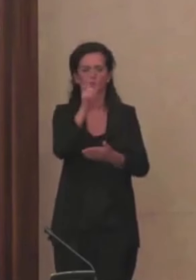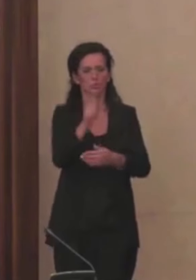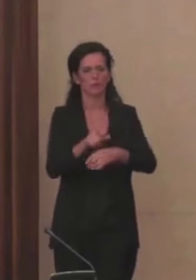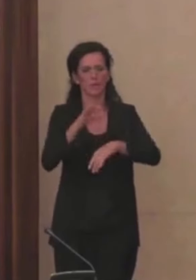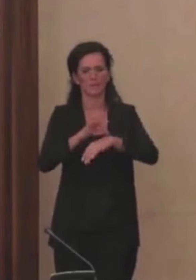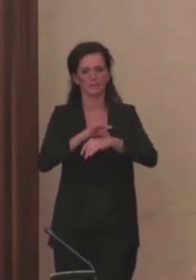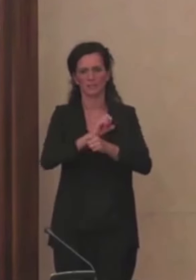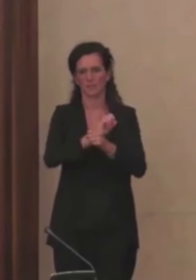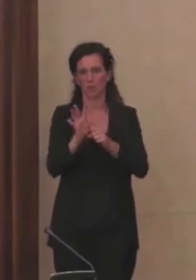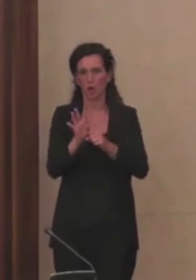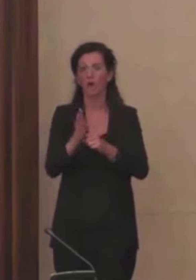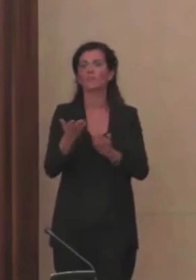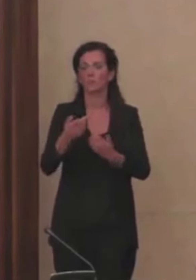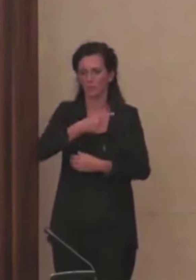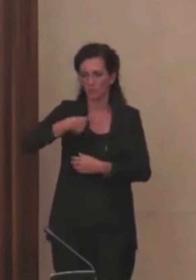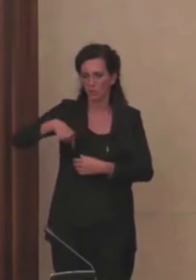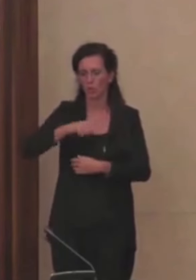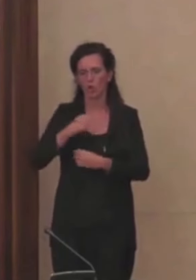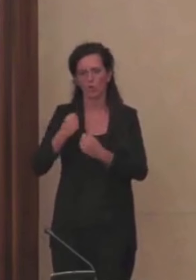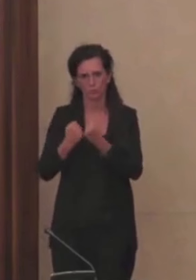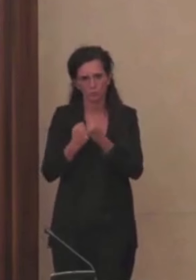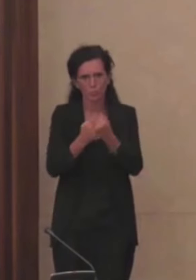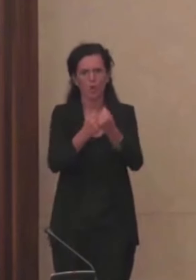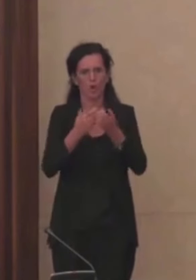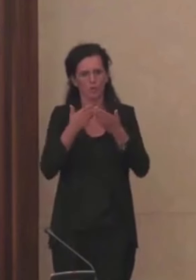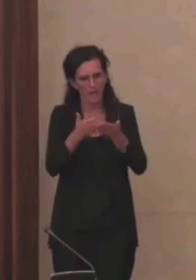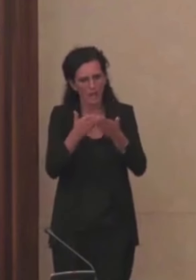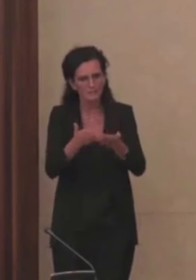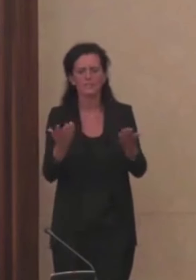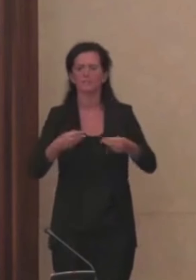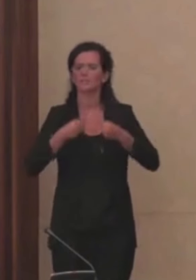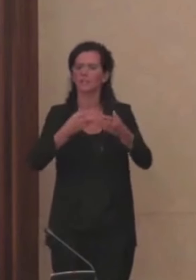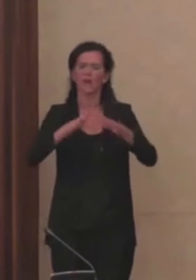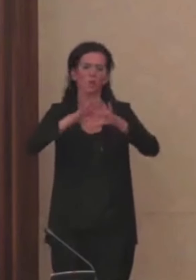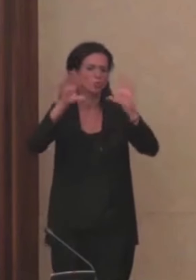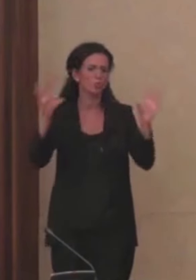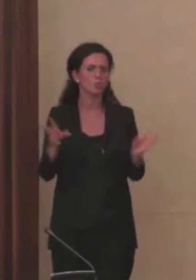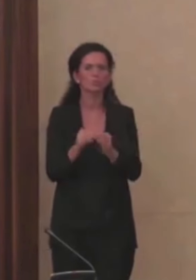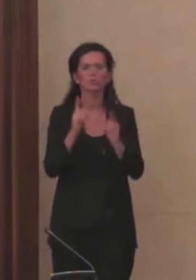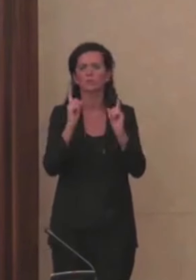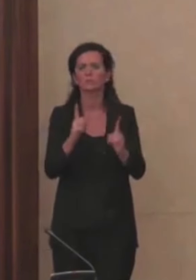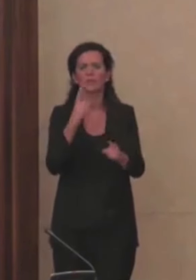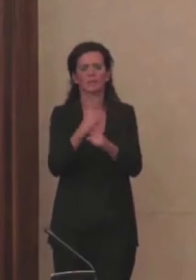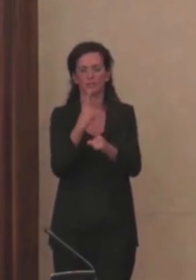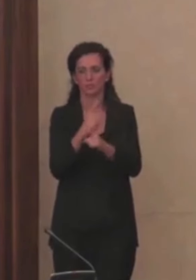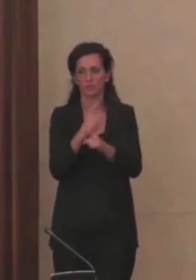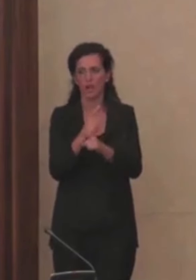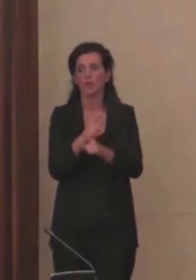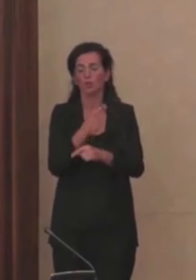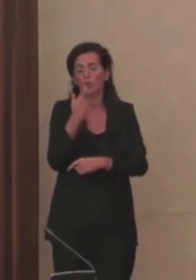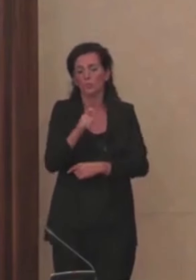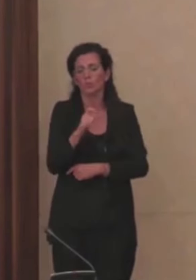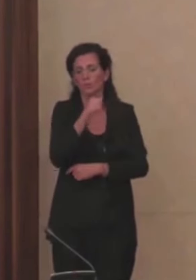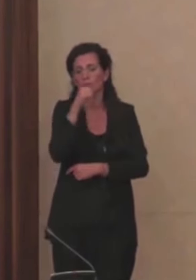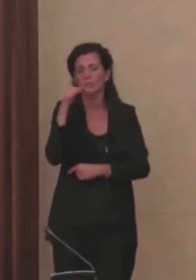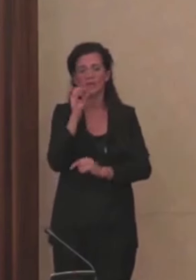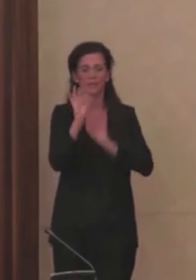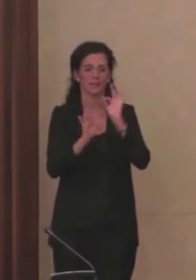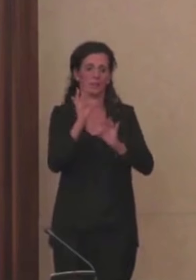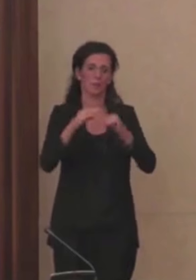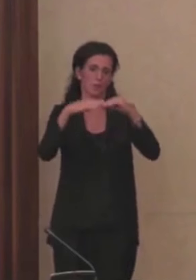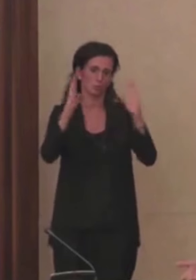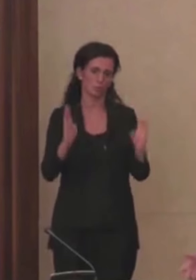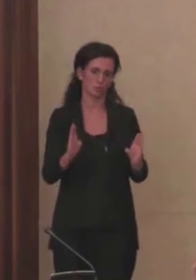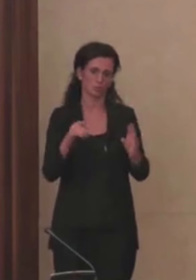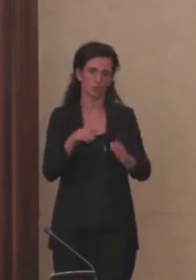So we need to be in the front line for our COVID patients and give them all of the tools necessary to have great